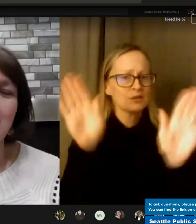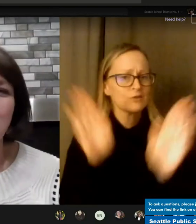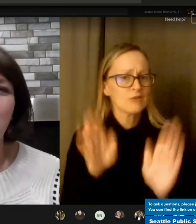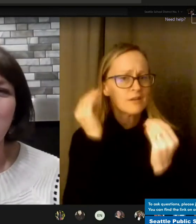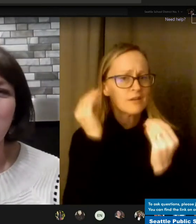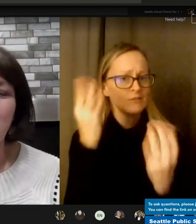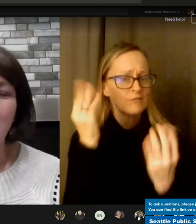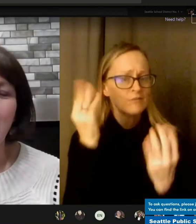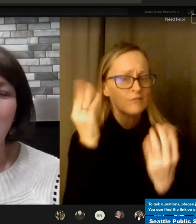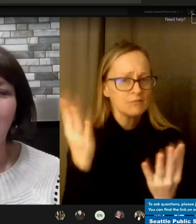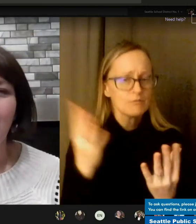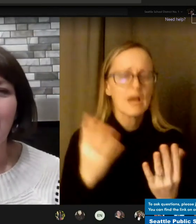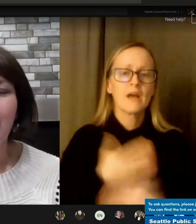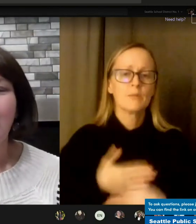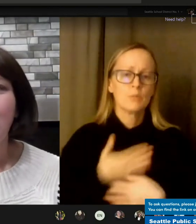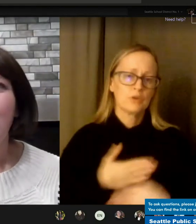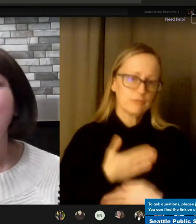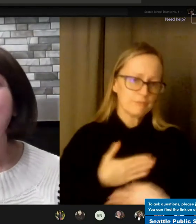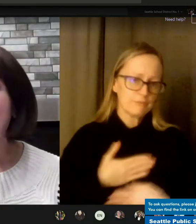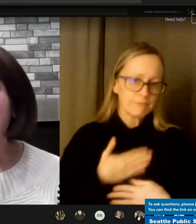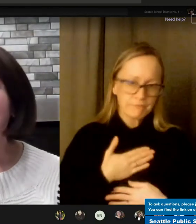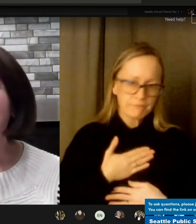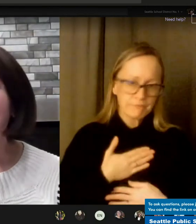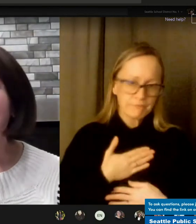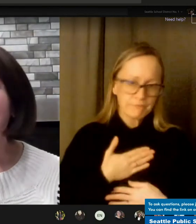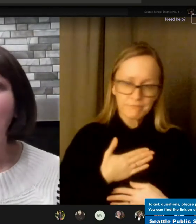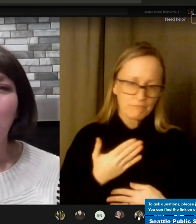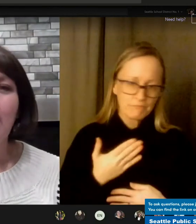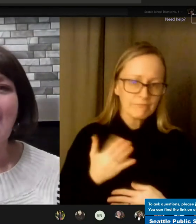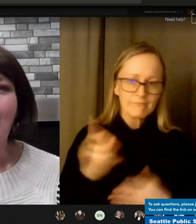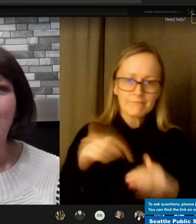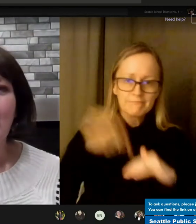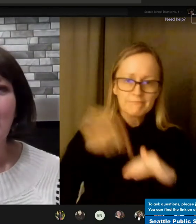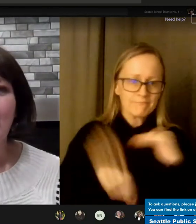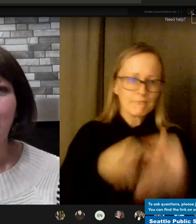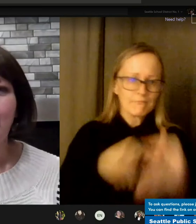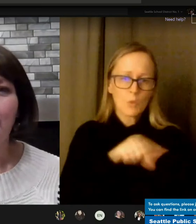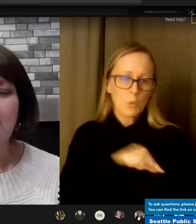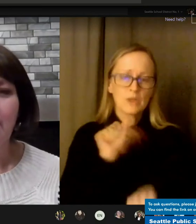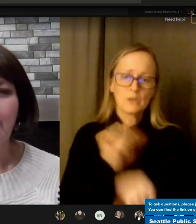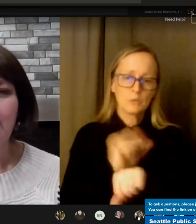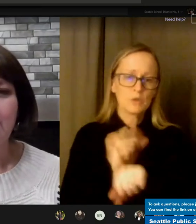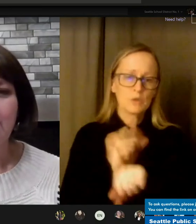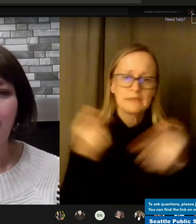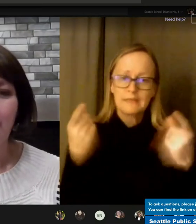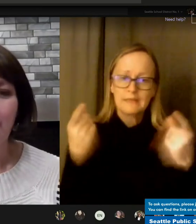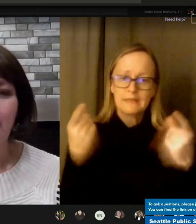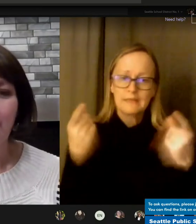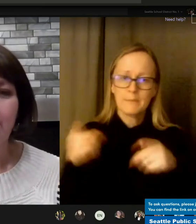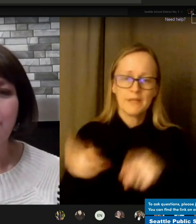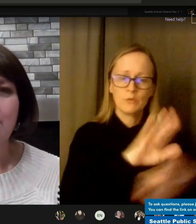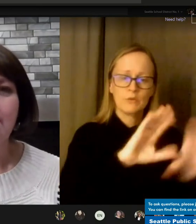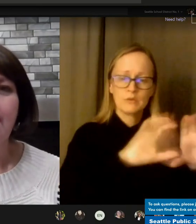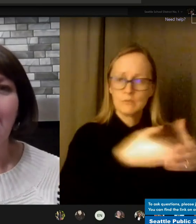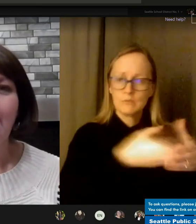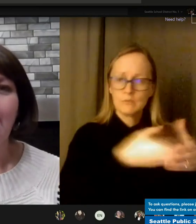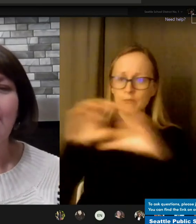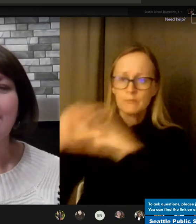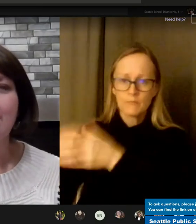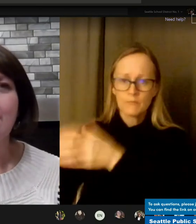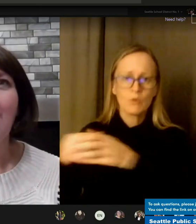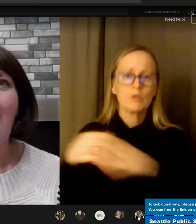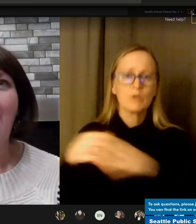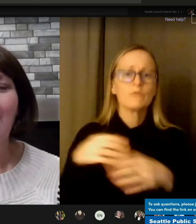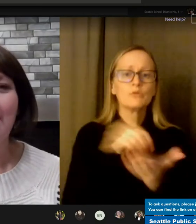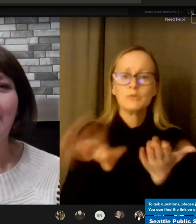just appreciate all the deep quality work that's happening in both these departments for our students and families. There's just a